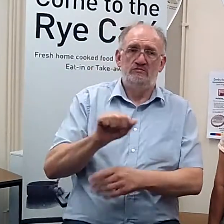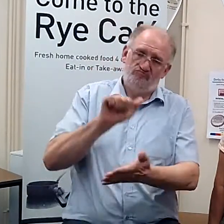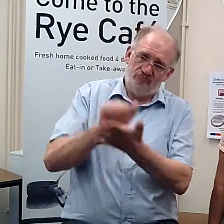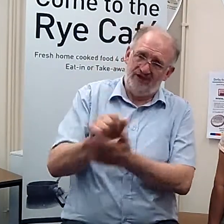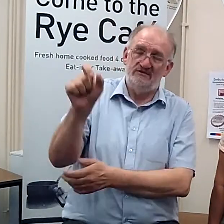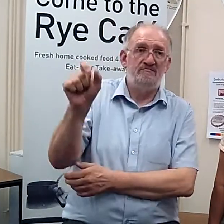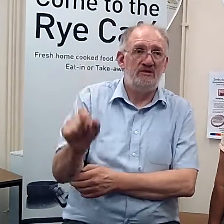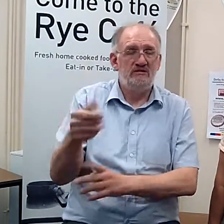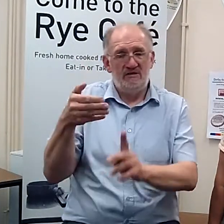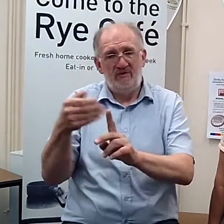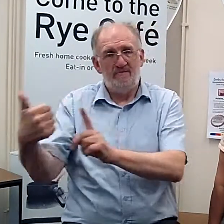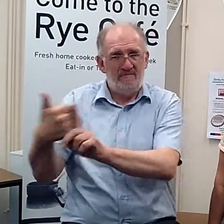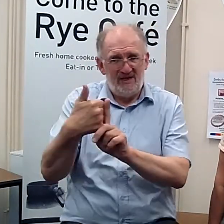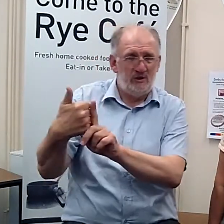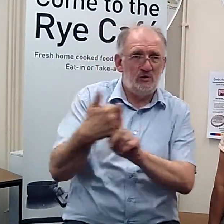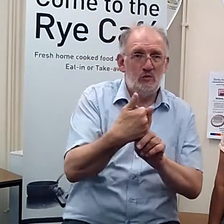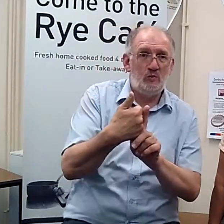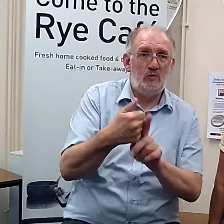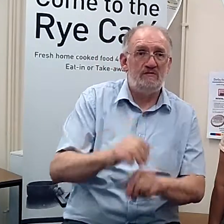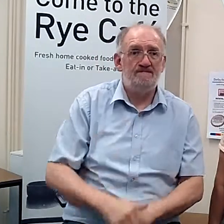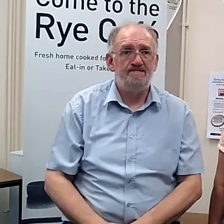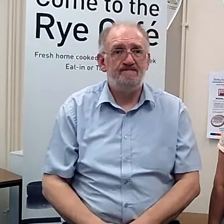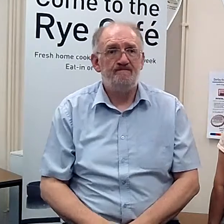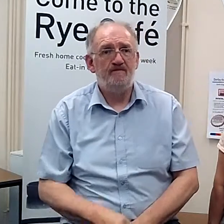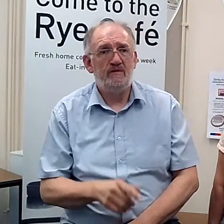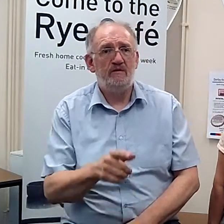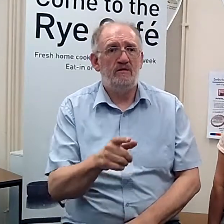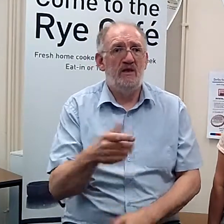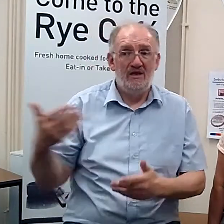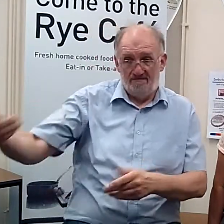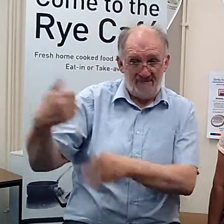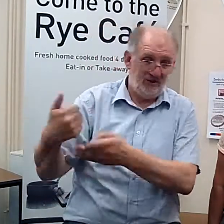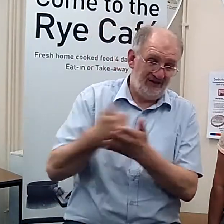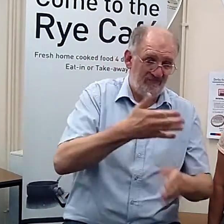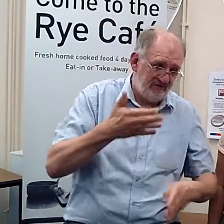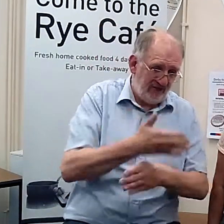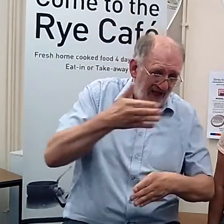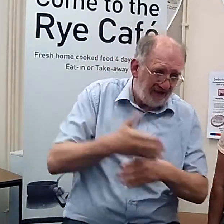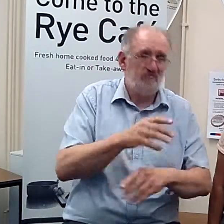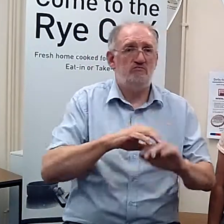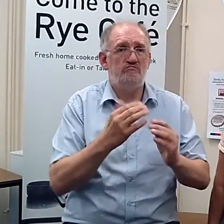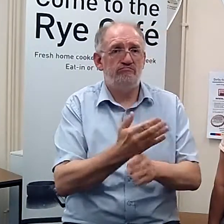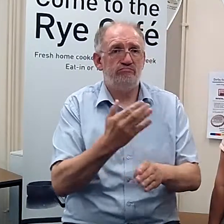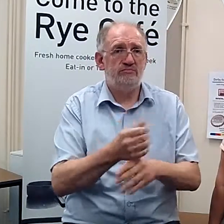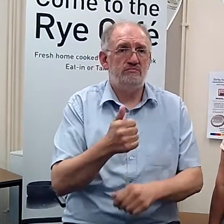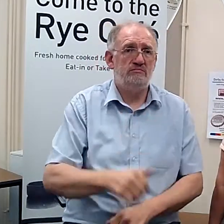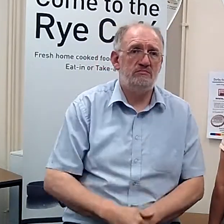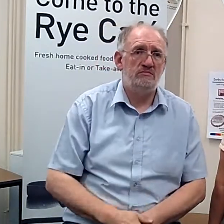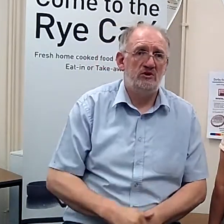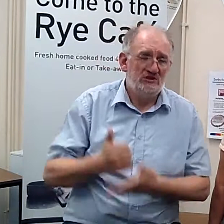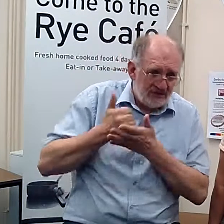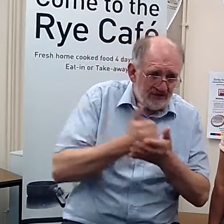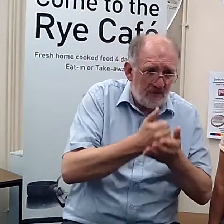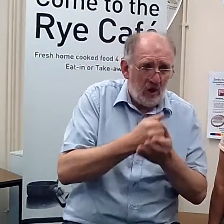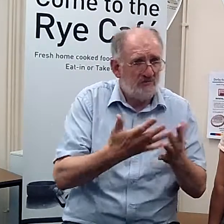that workplace who gives them tasks, supports them with any difficulties, and this is to avoid